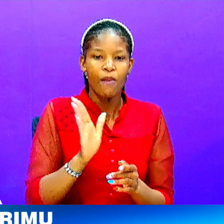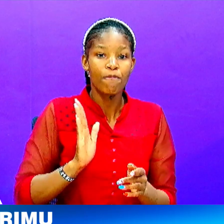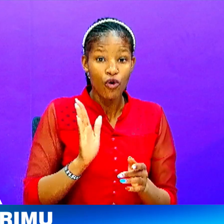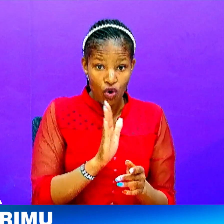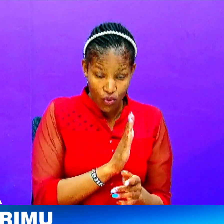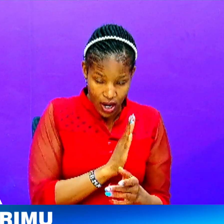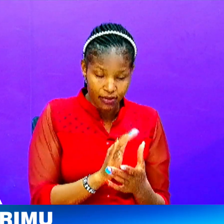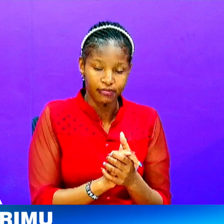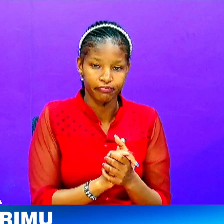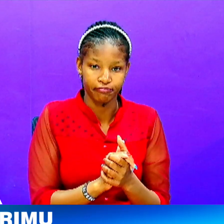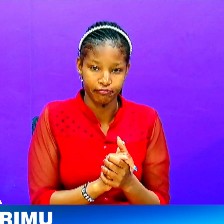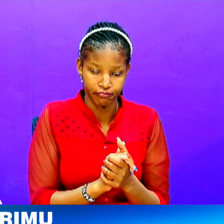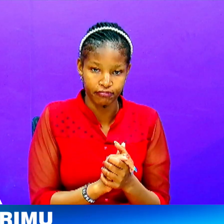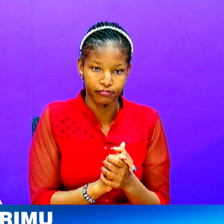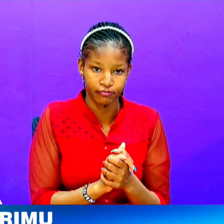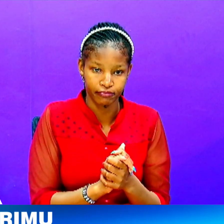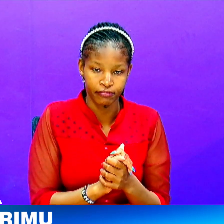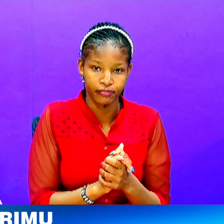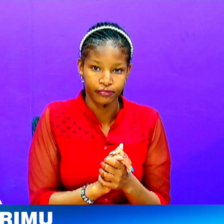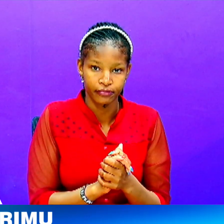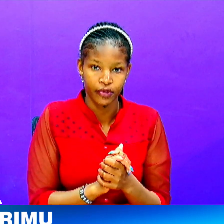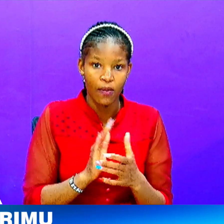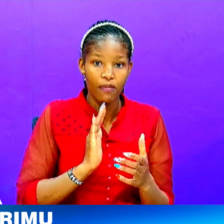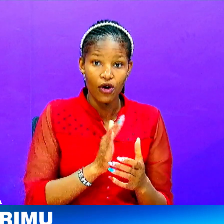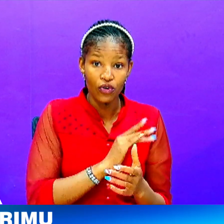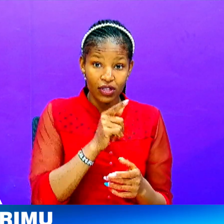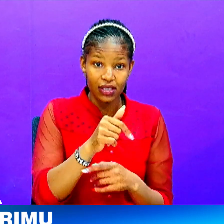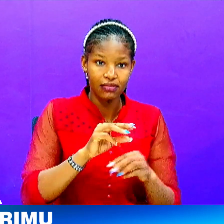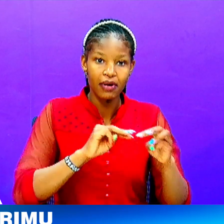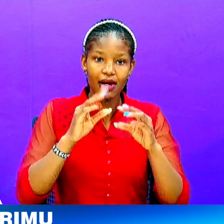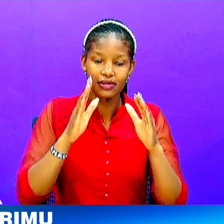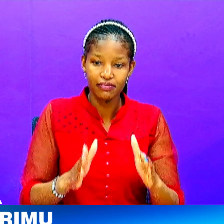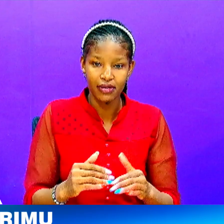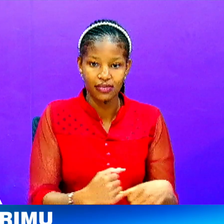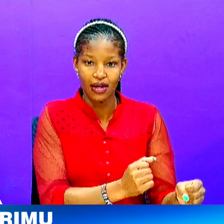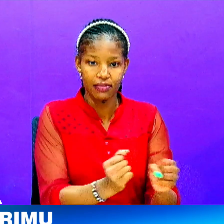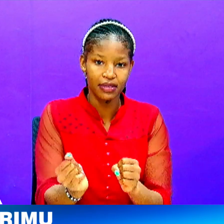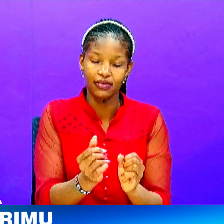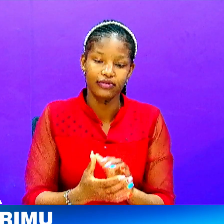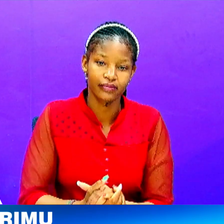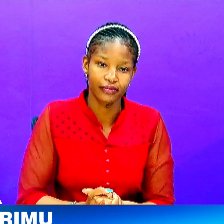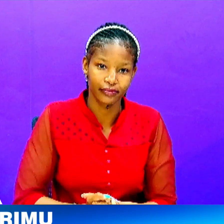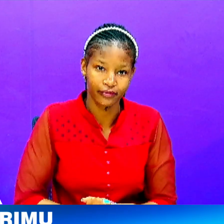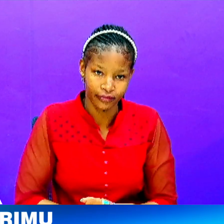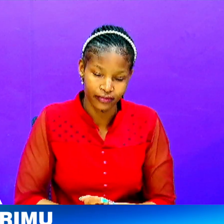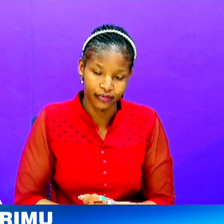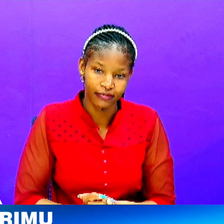and designated parking zones as part of the broader traffic management